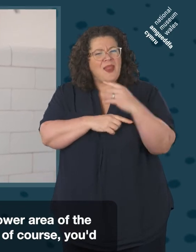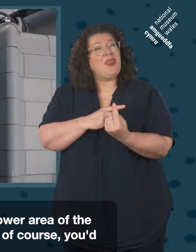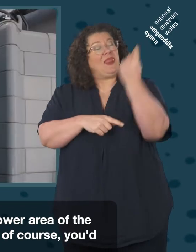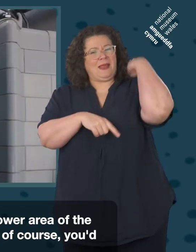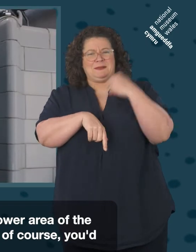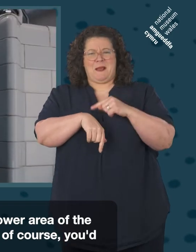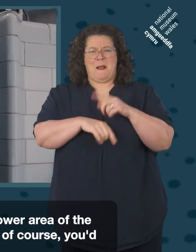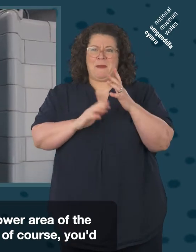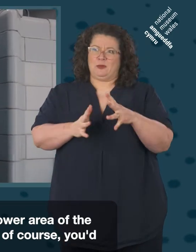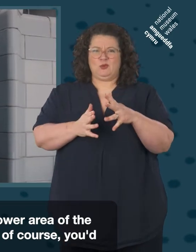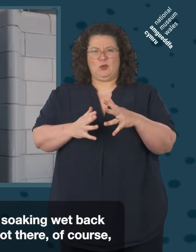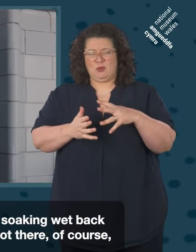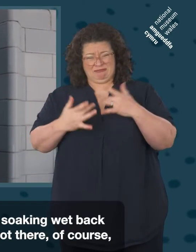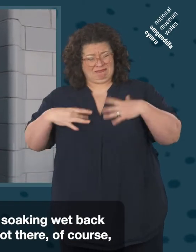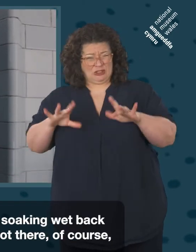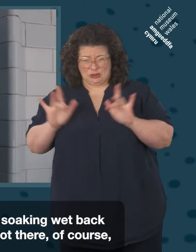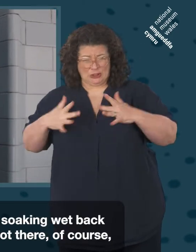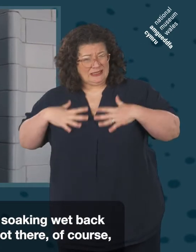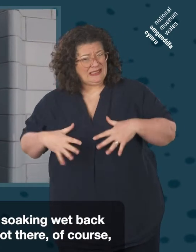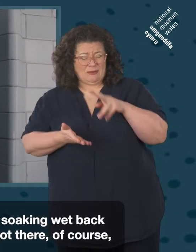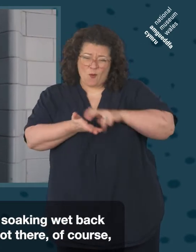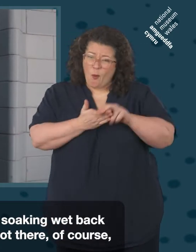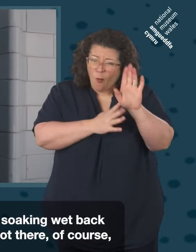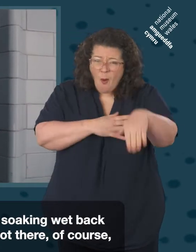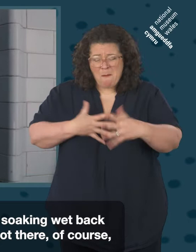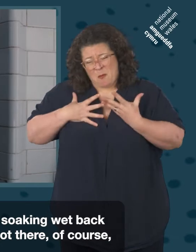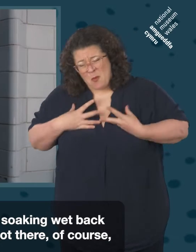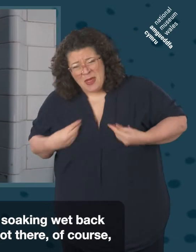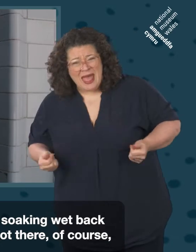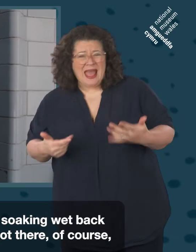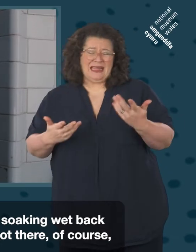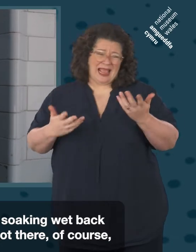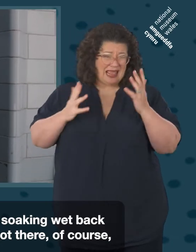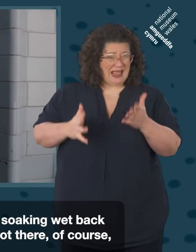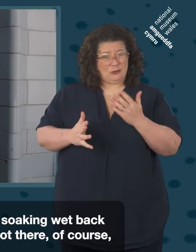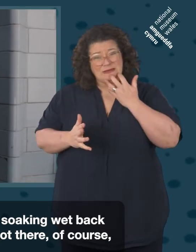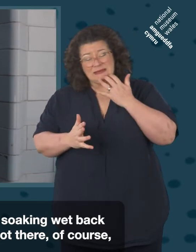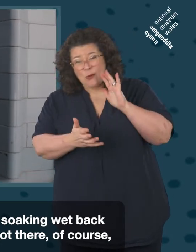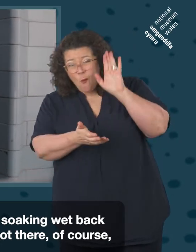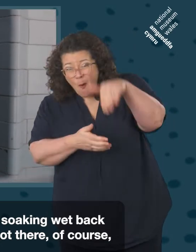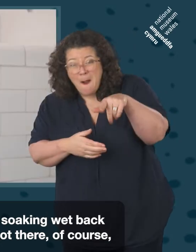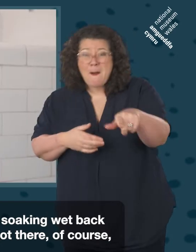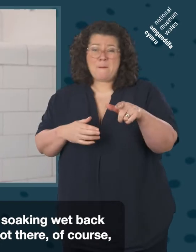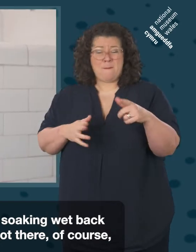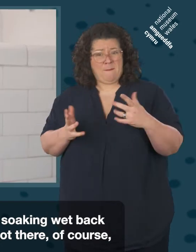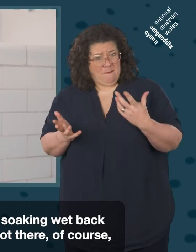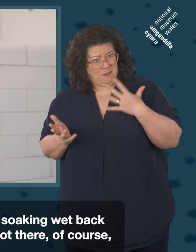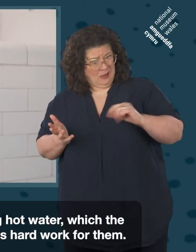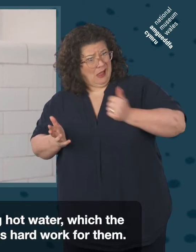pithead baths. At one time, of course, you'd have had to walk home dirty and soaking wet back to the house. And when you got there, of